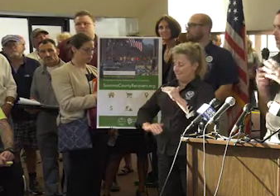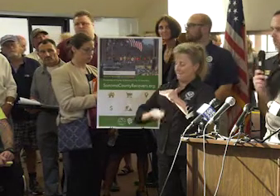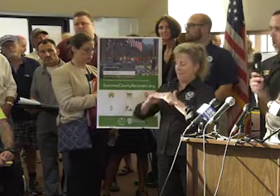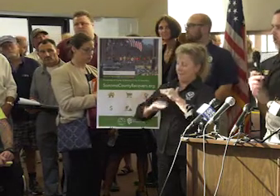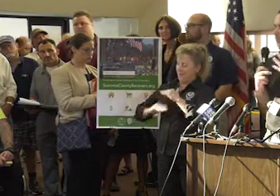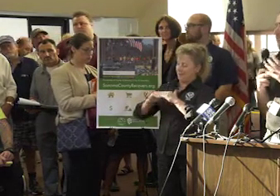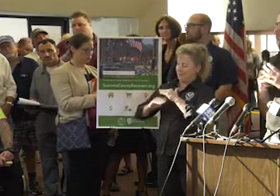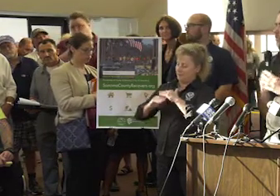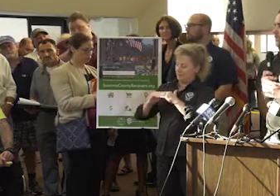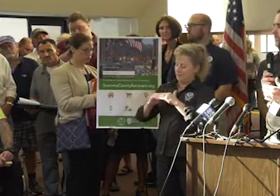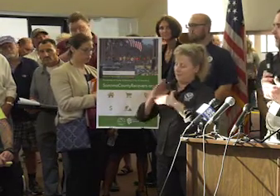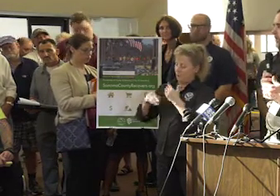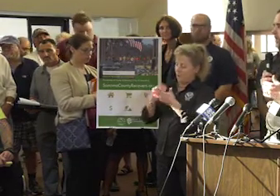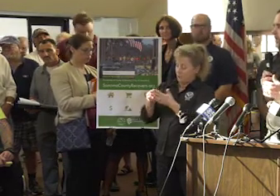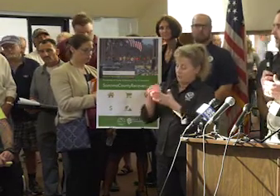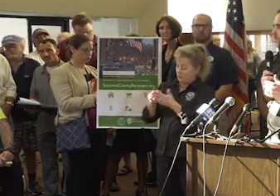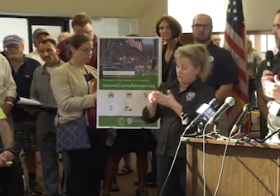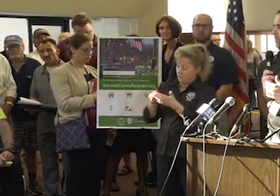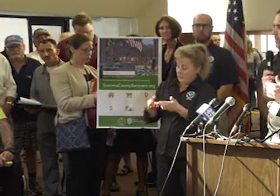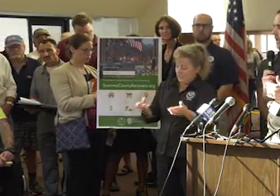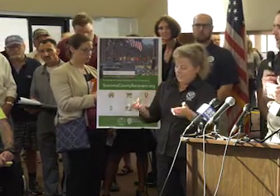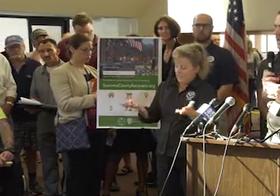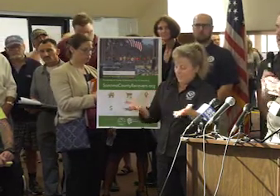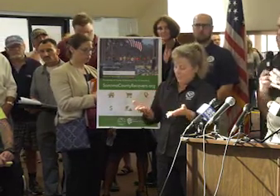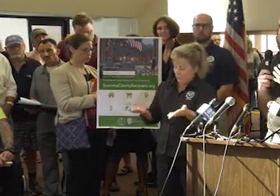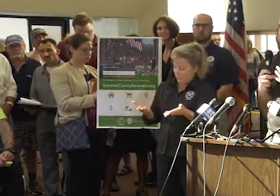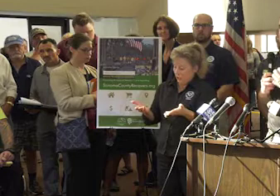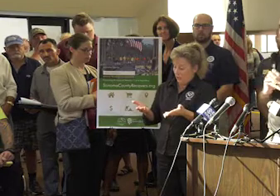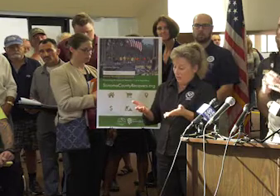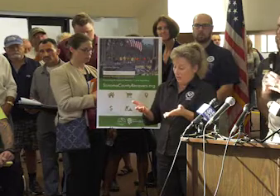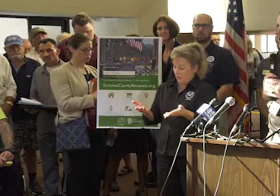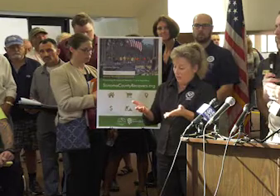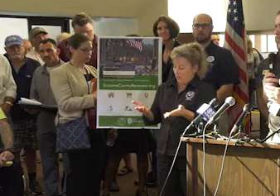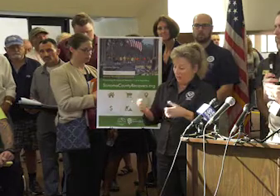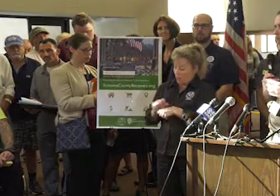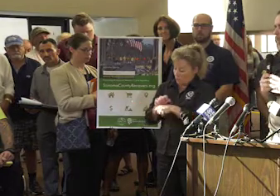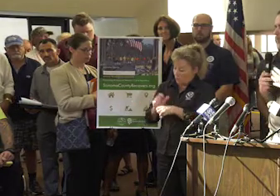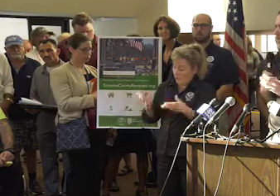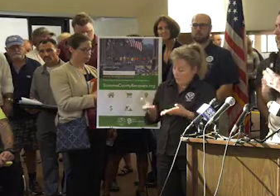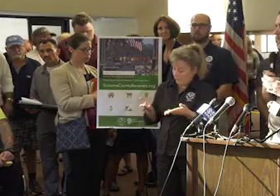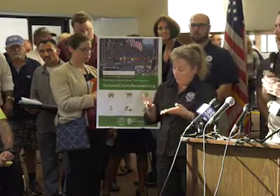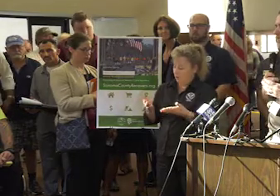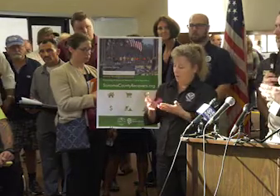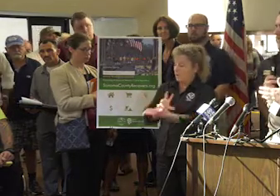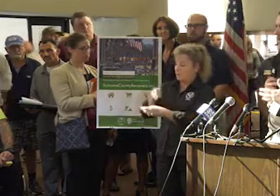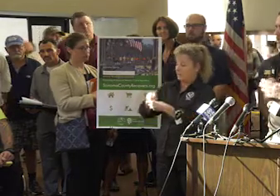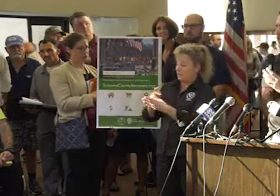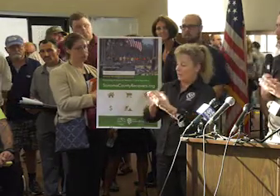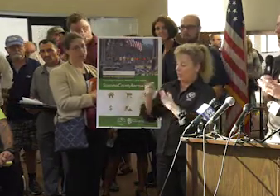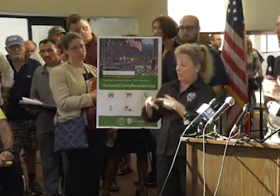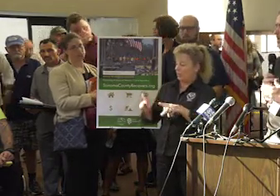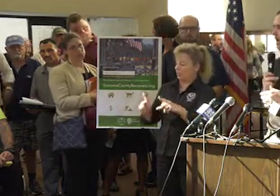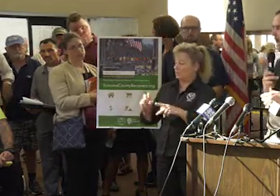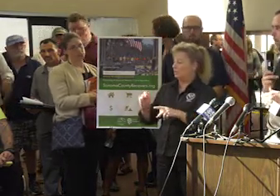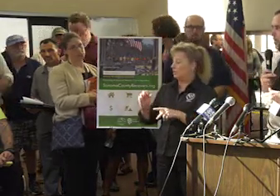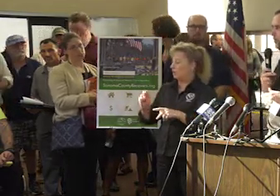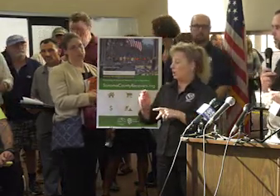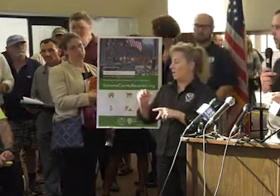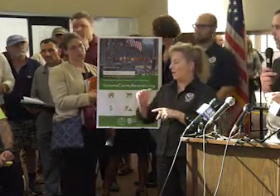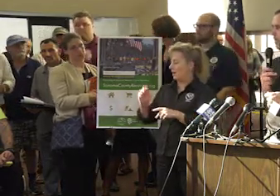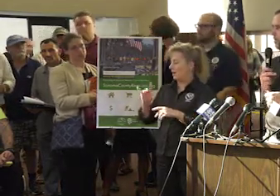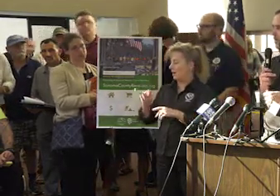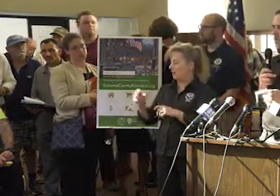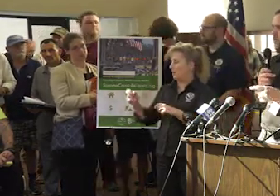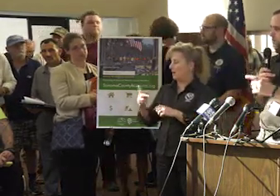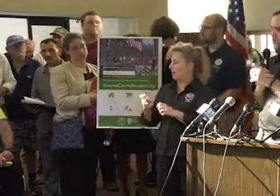maximize all the resources that are here in this community, participating in our program is going to allow us to get Sonoma County back